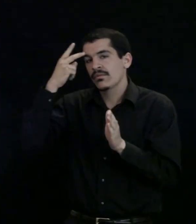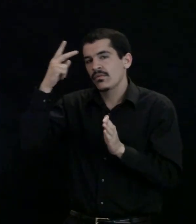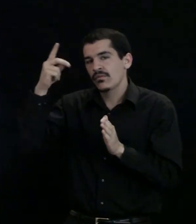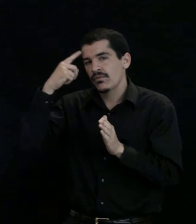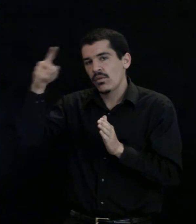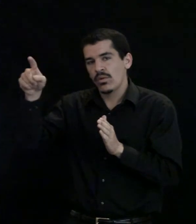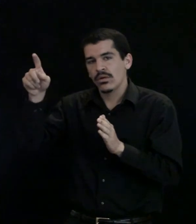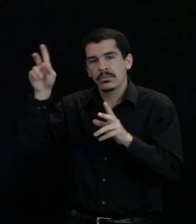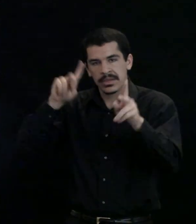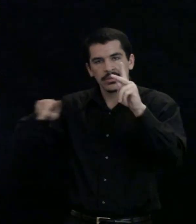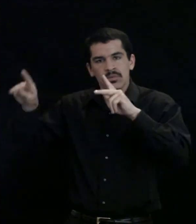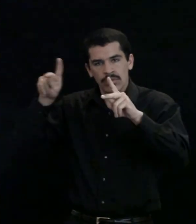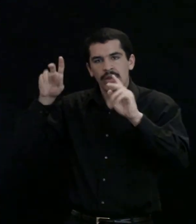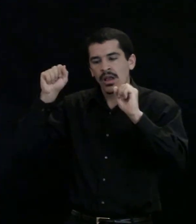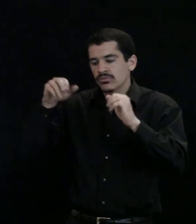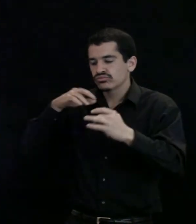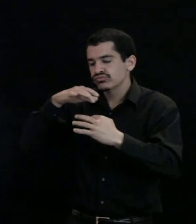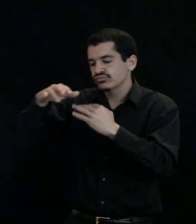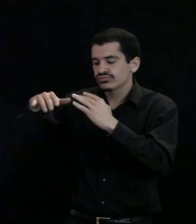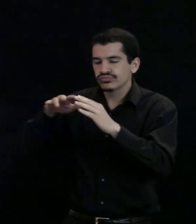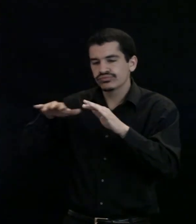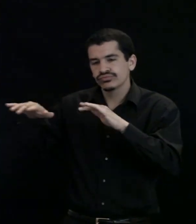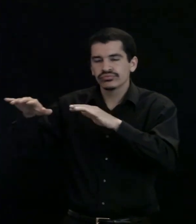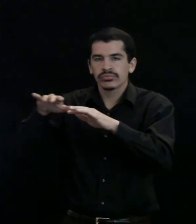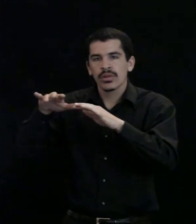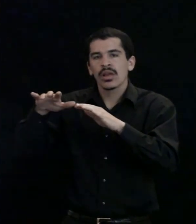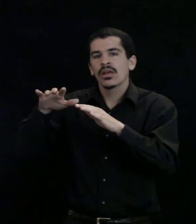very visible.